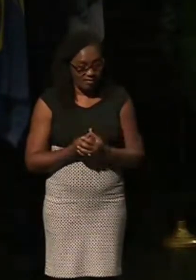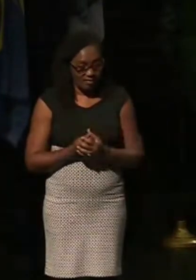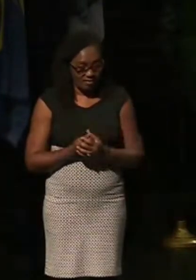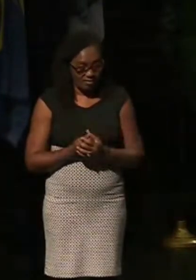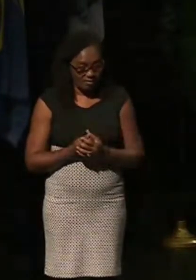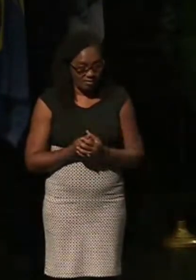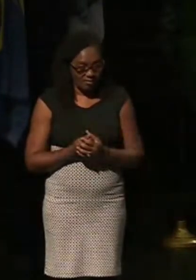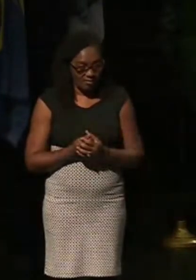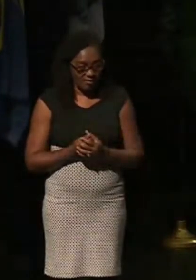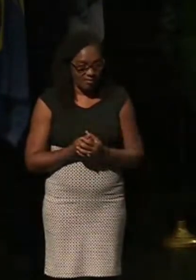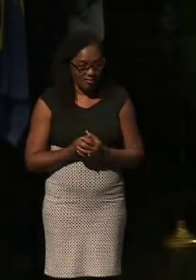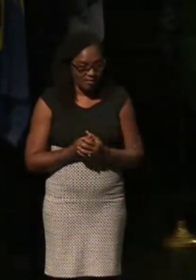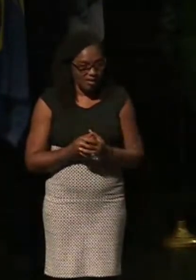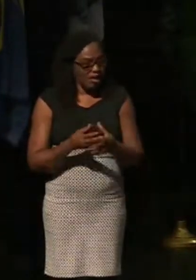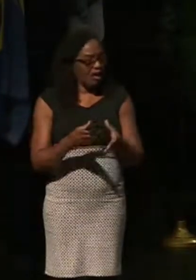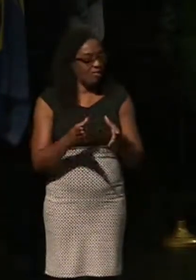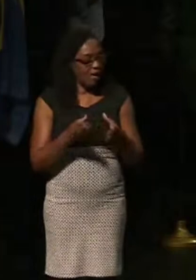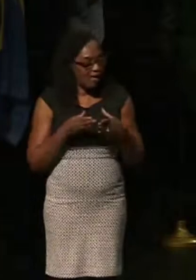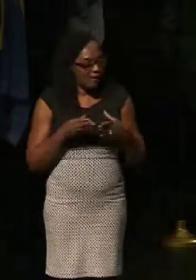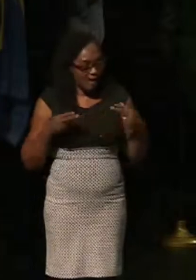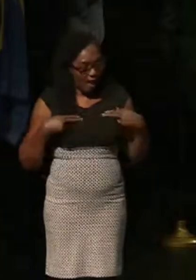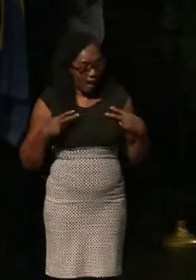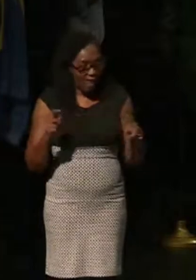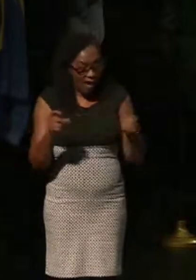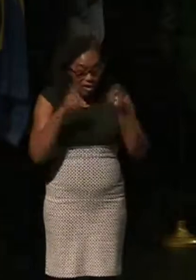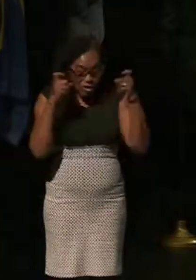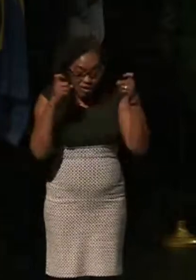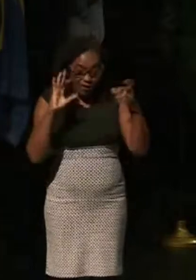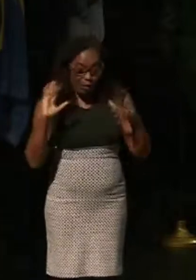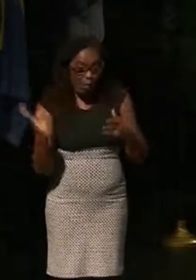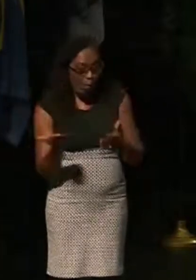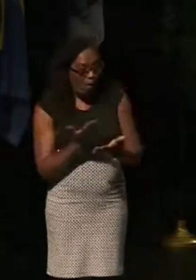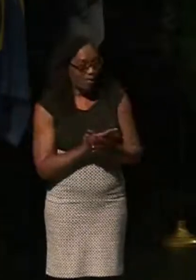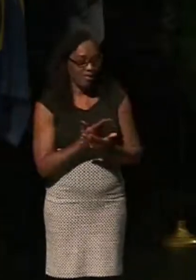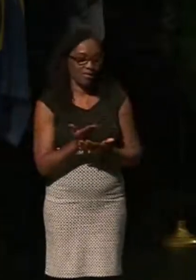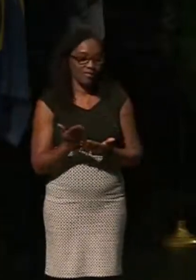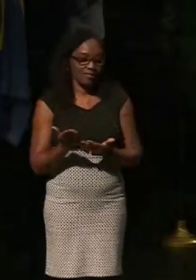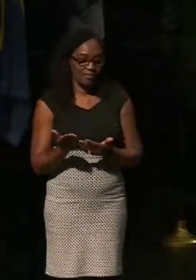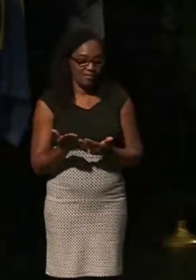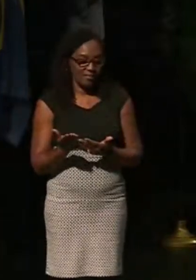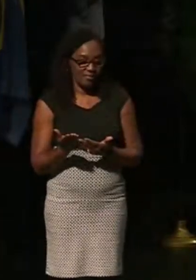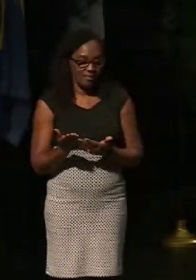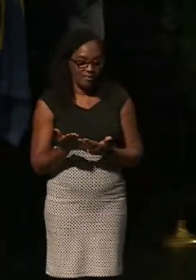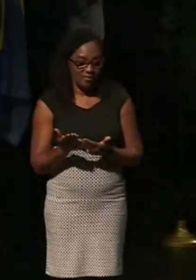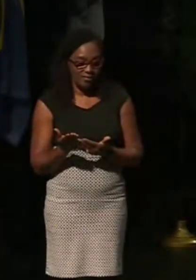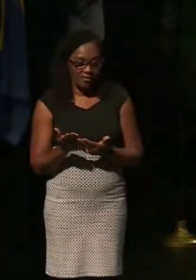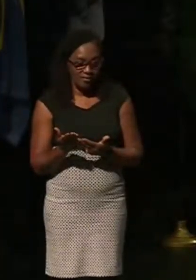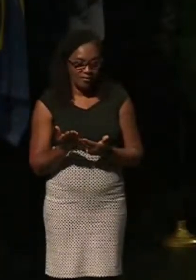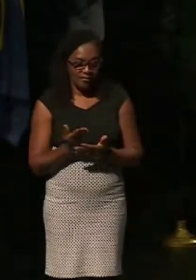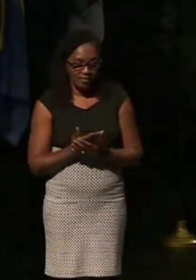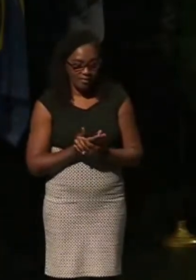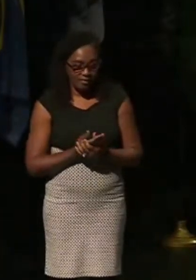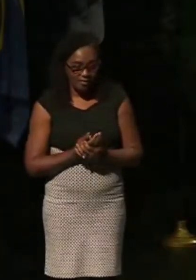requirements for achieving sustainable success on both the individual and wider scale.